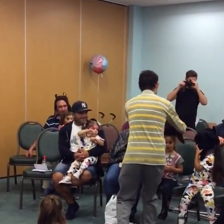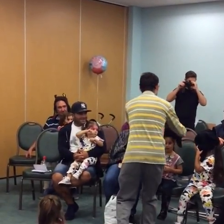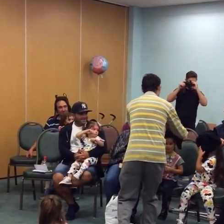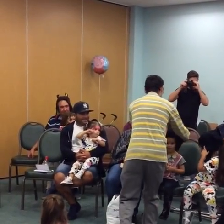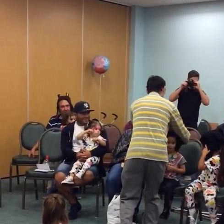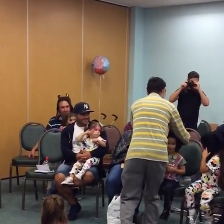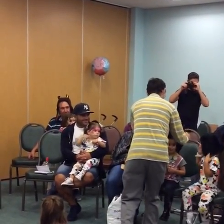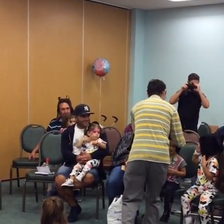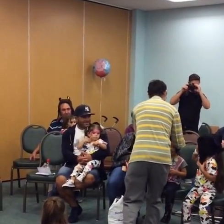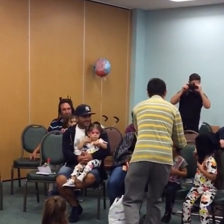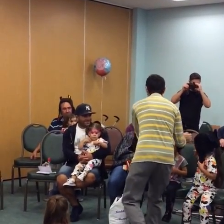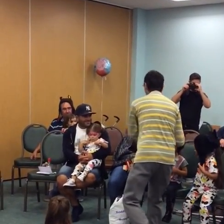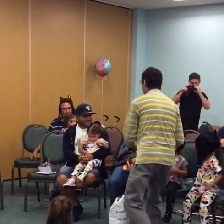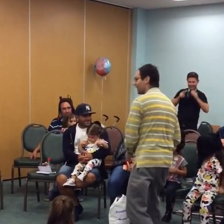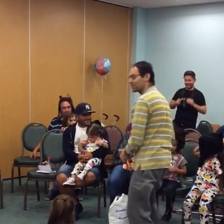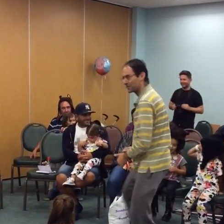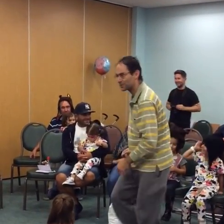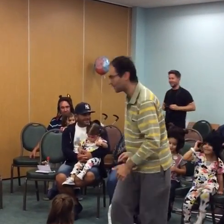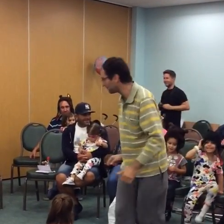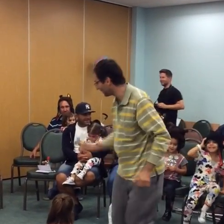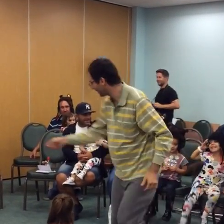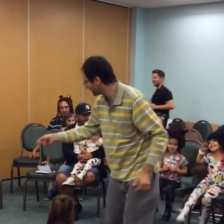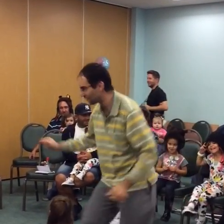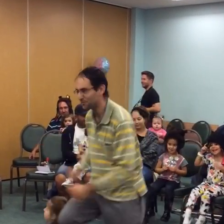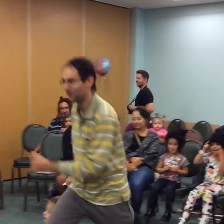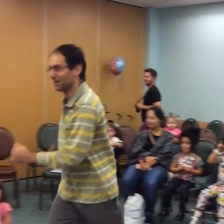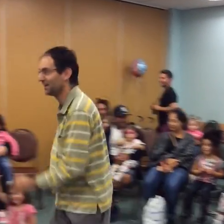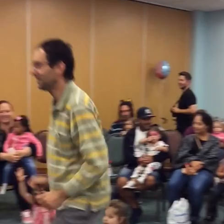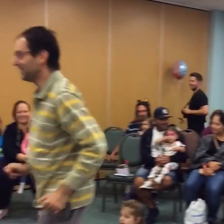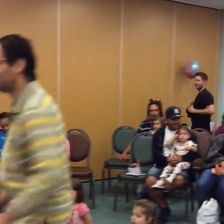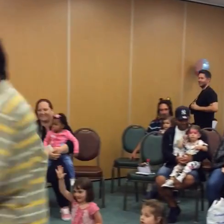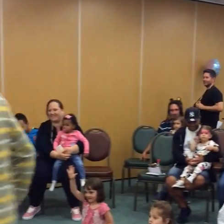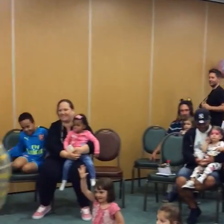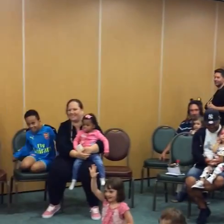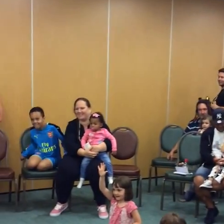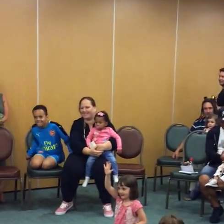There we go. All right. There was 1 more.